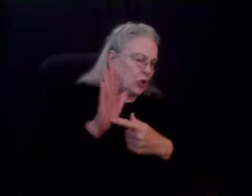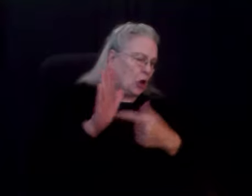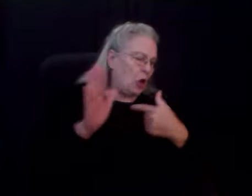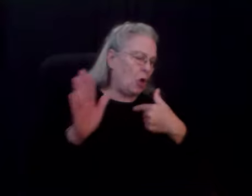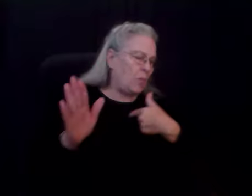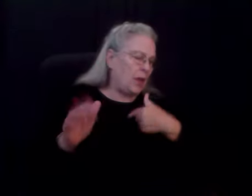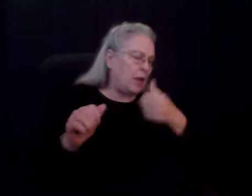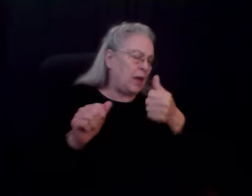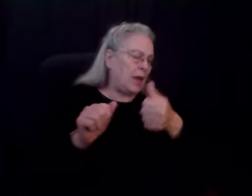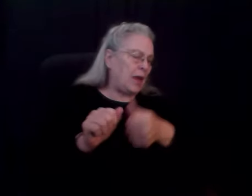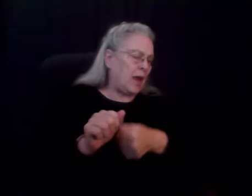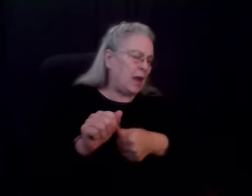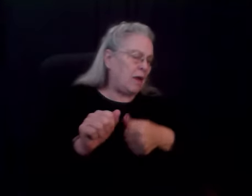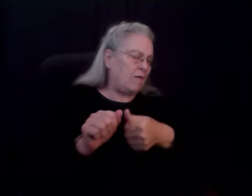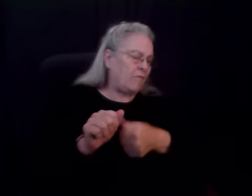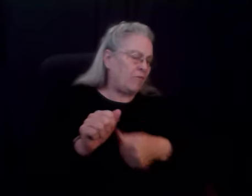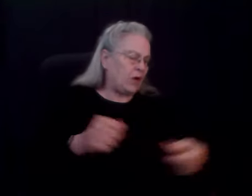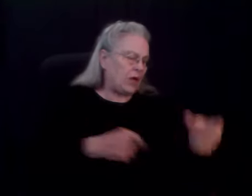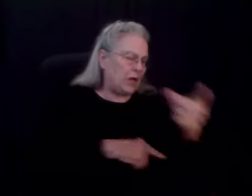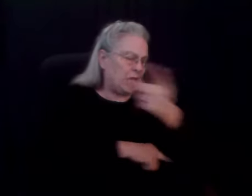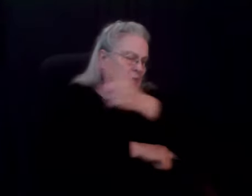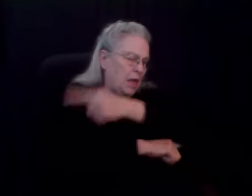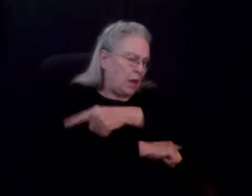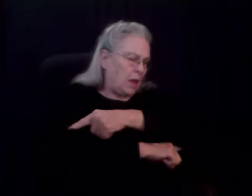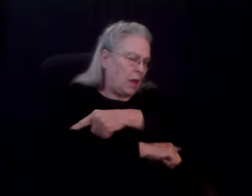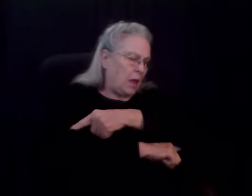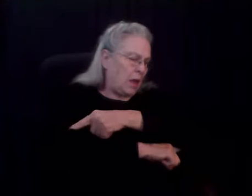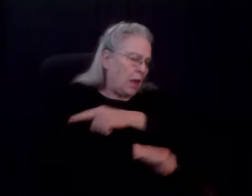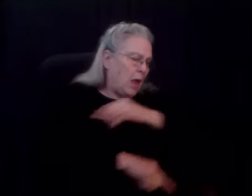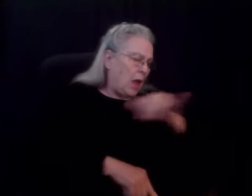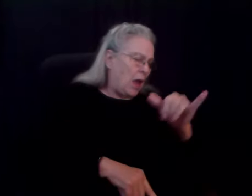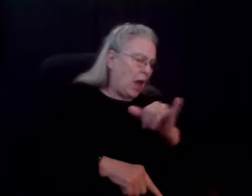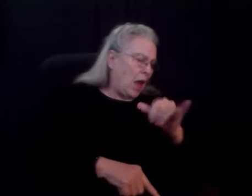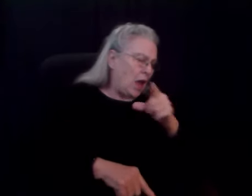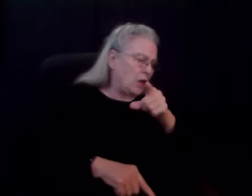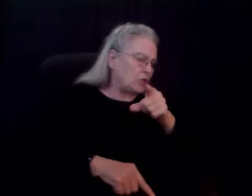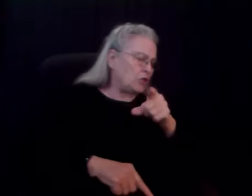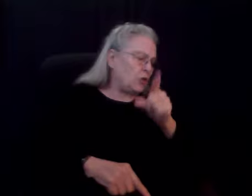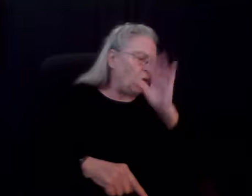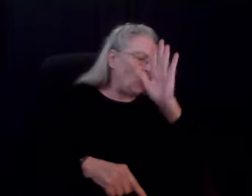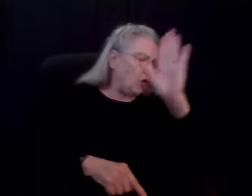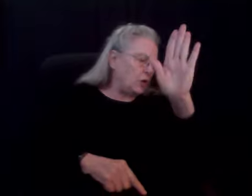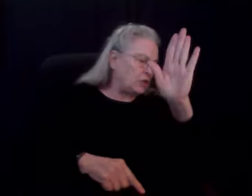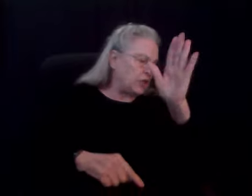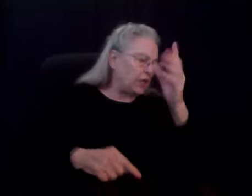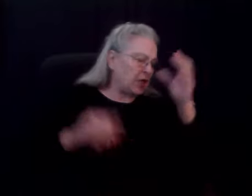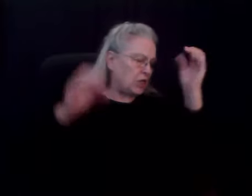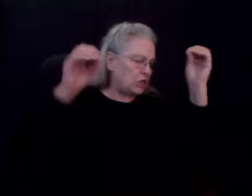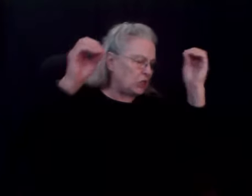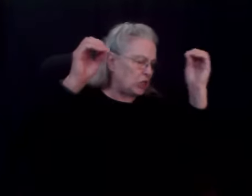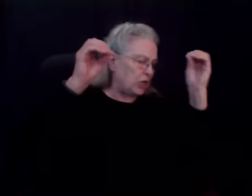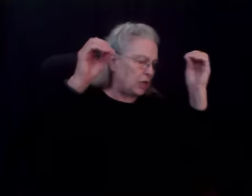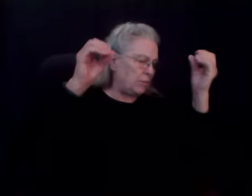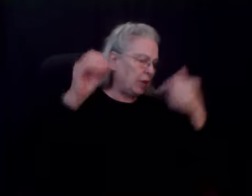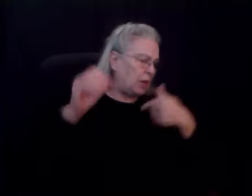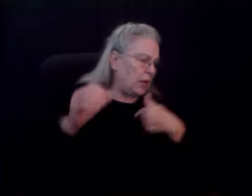show me every day as you're teaching me